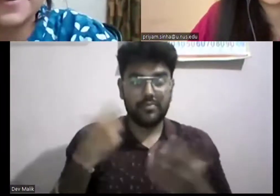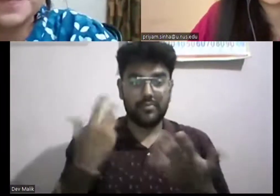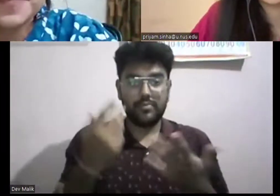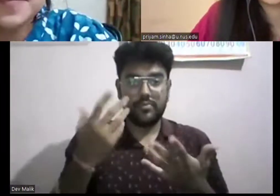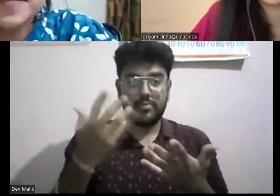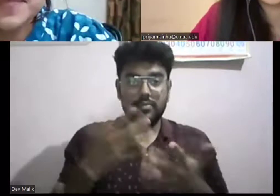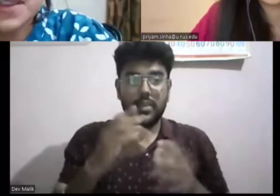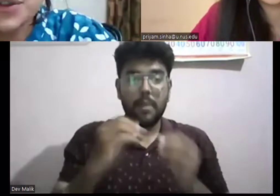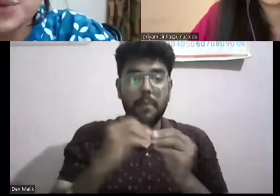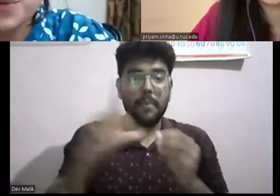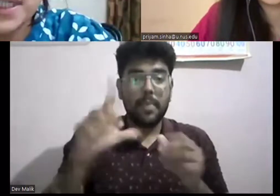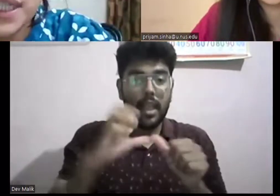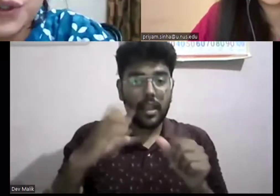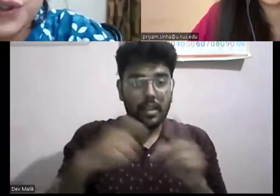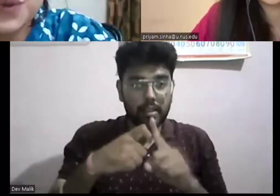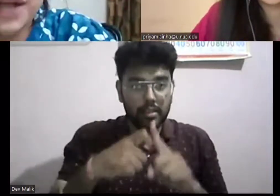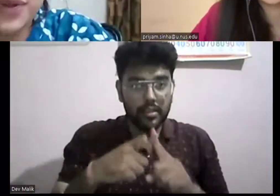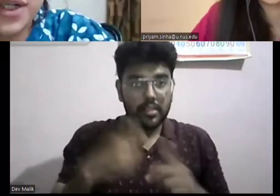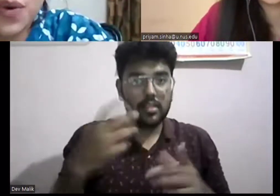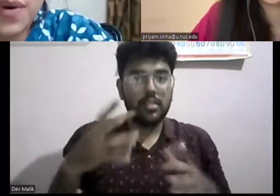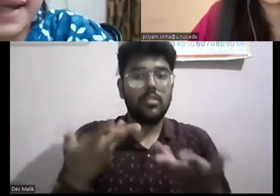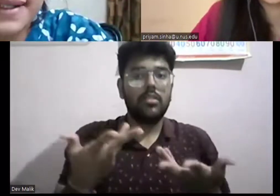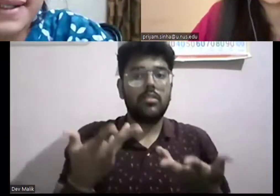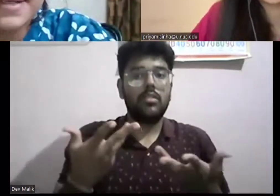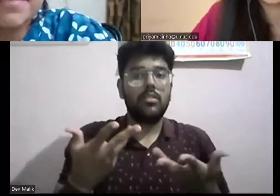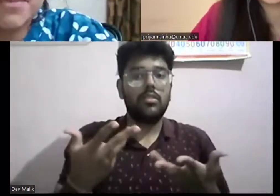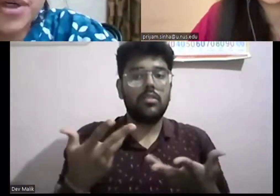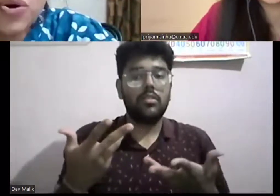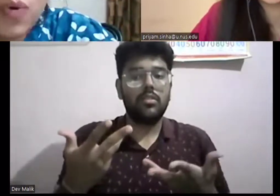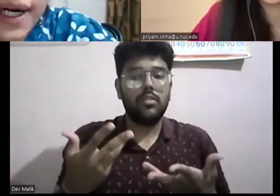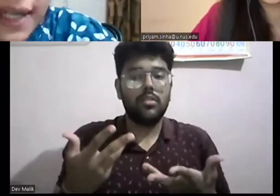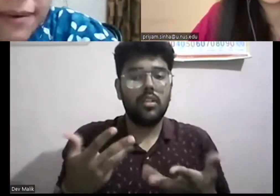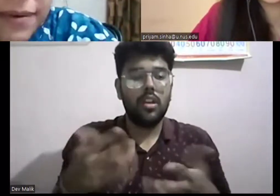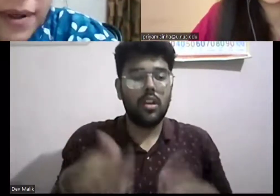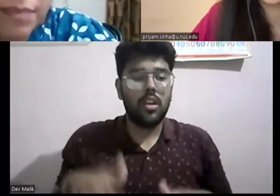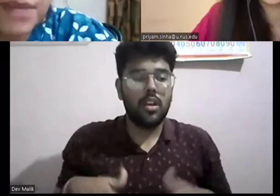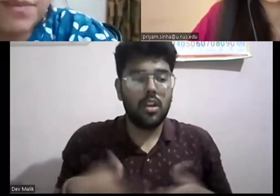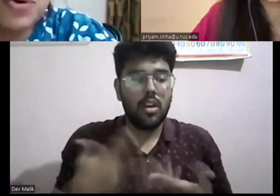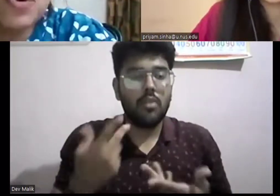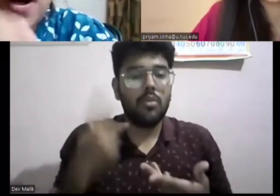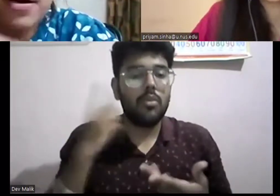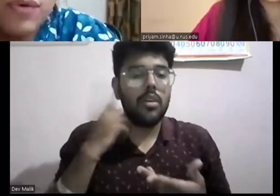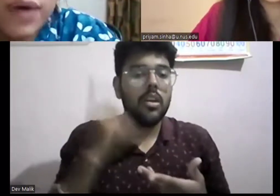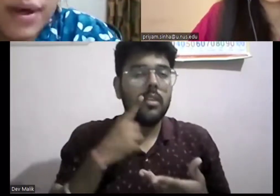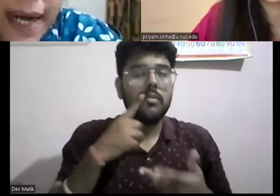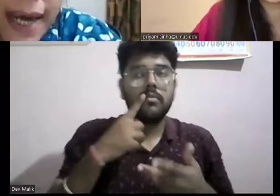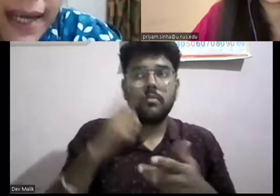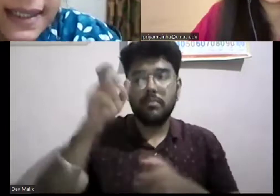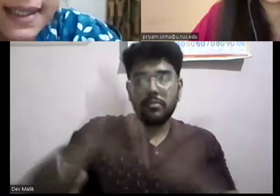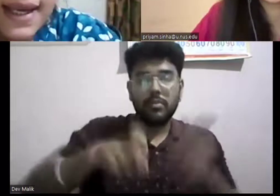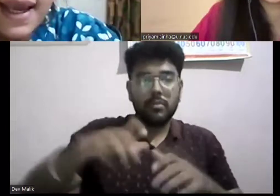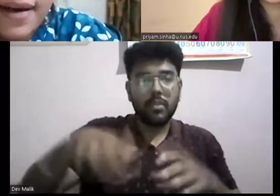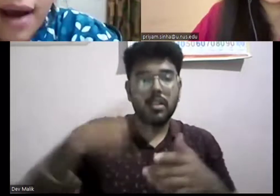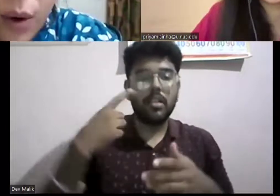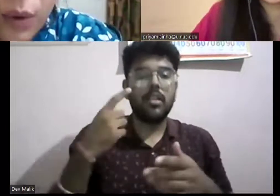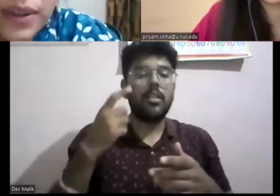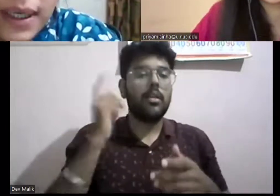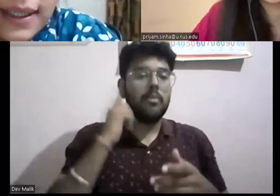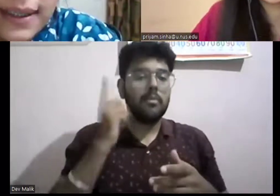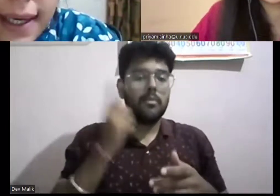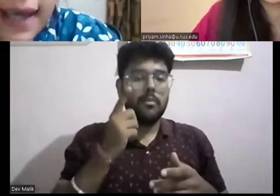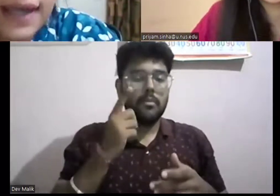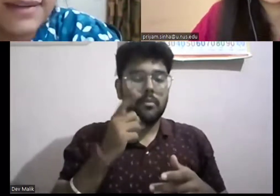Black, you know, one needs to actually look at people who are deaf, people who are blind, and